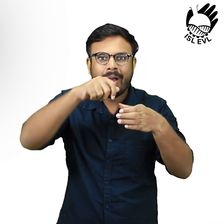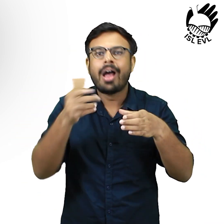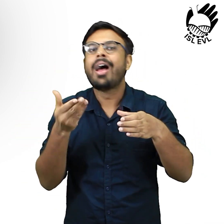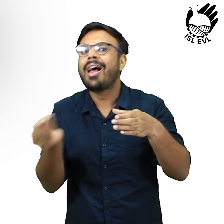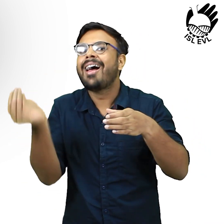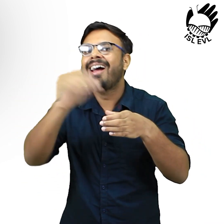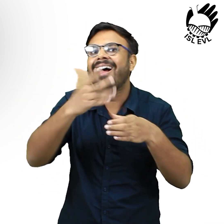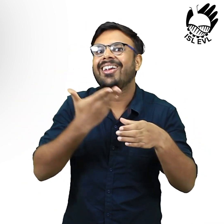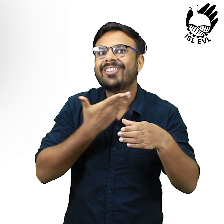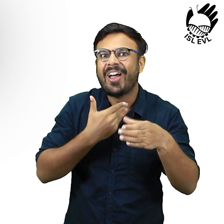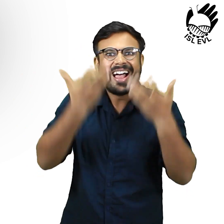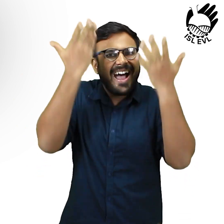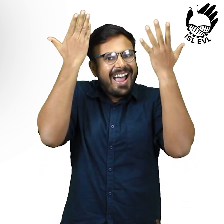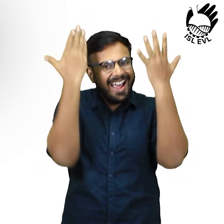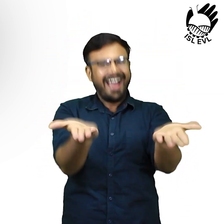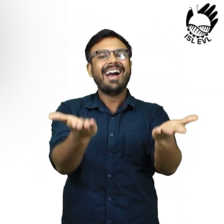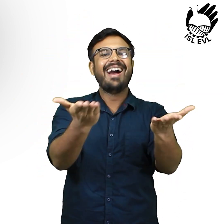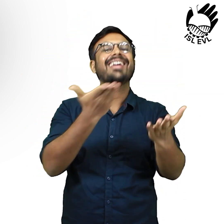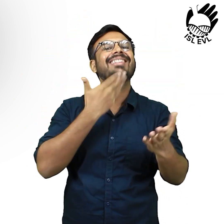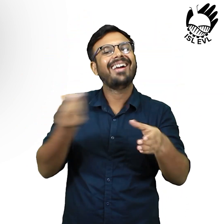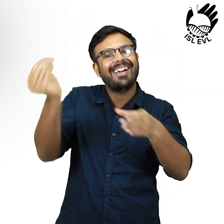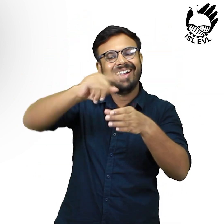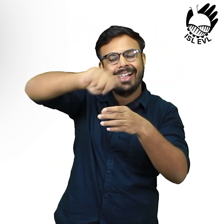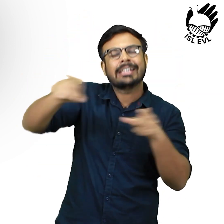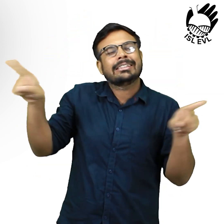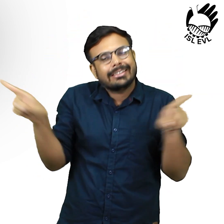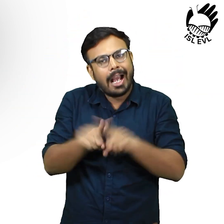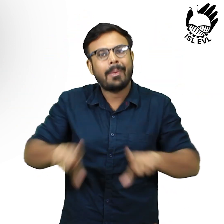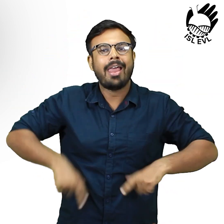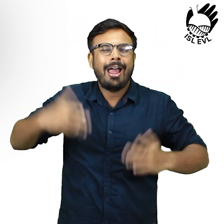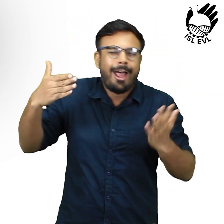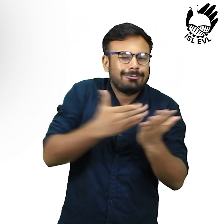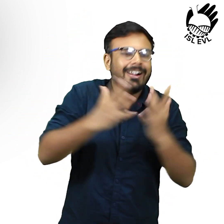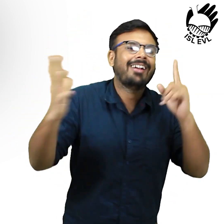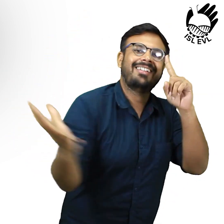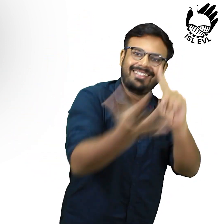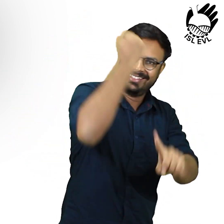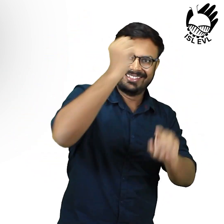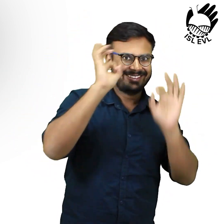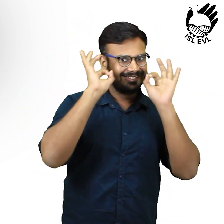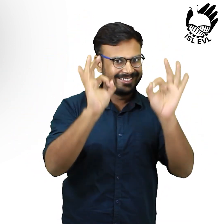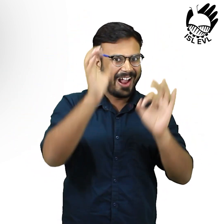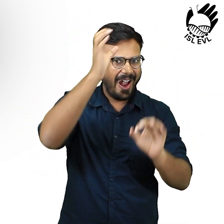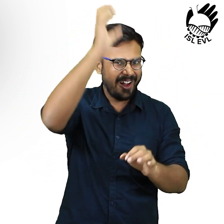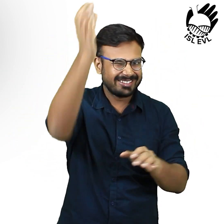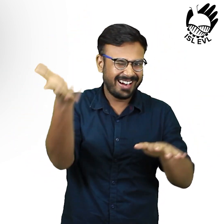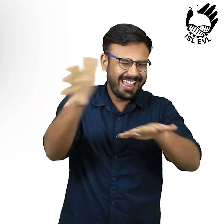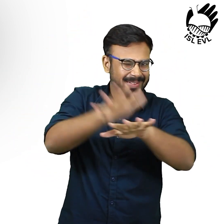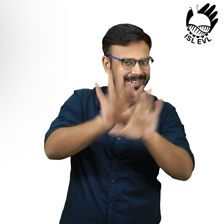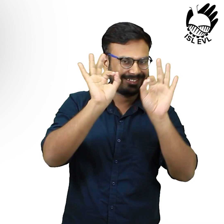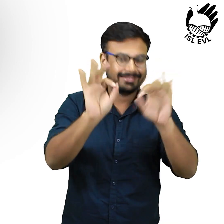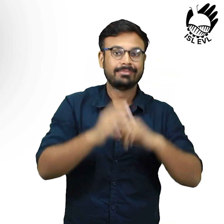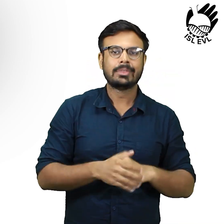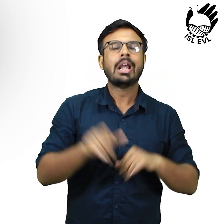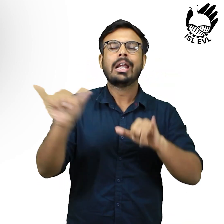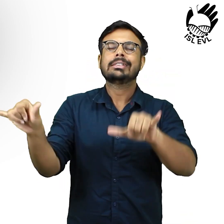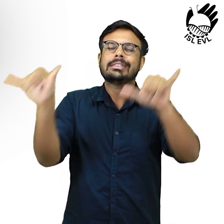of success. In this example, the lemon and sugar can be called the solute and the water can be called the